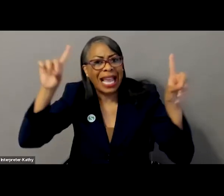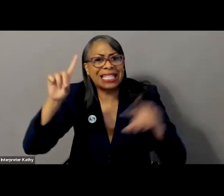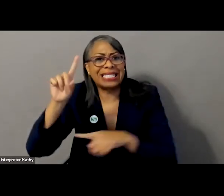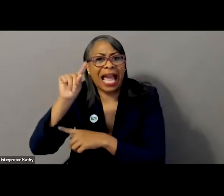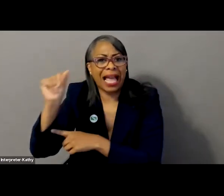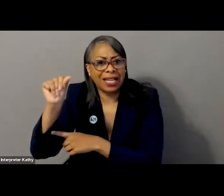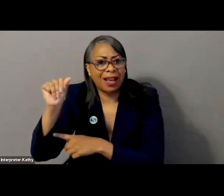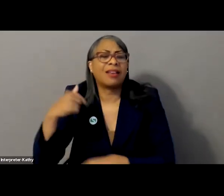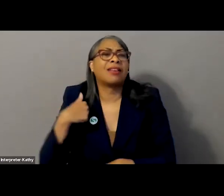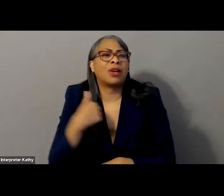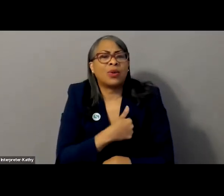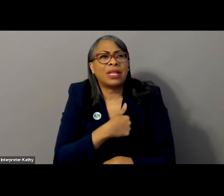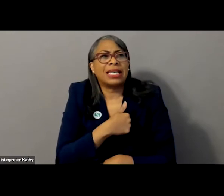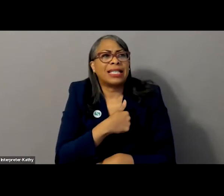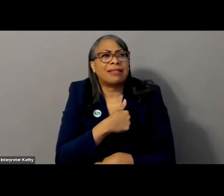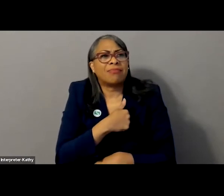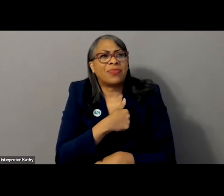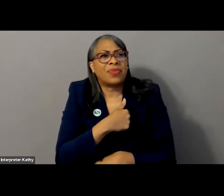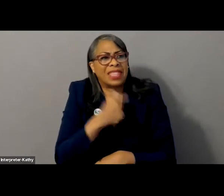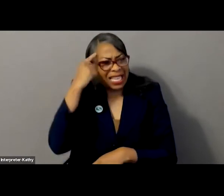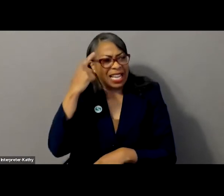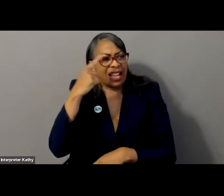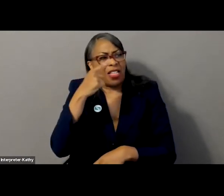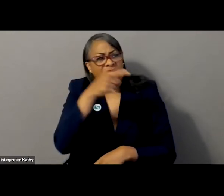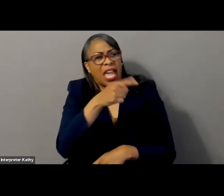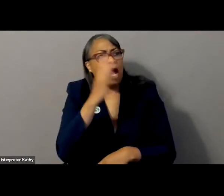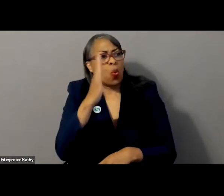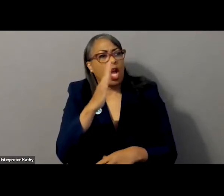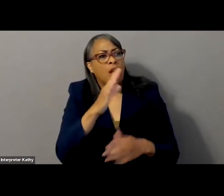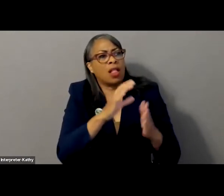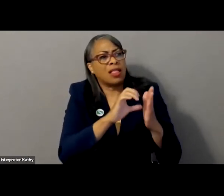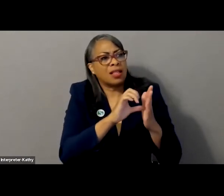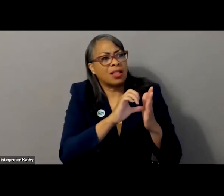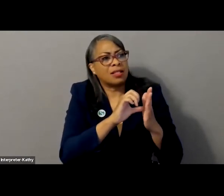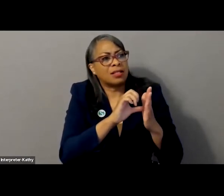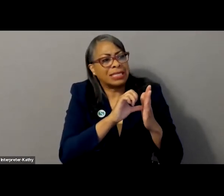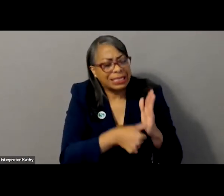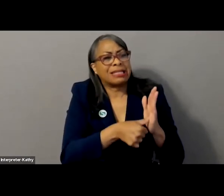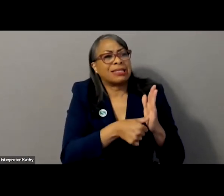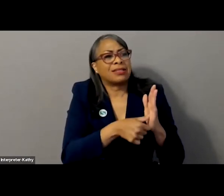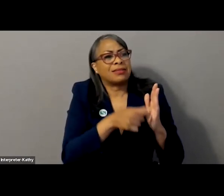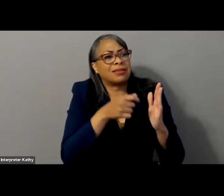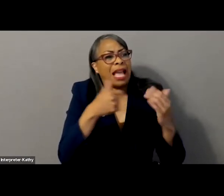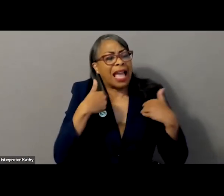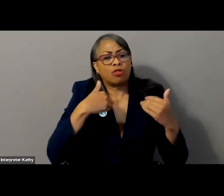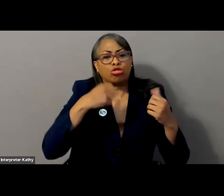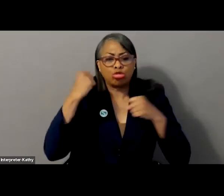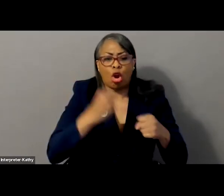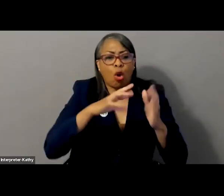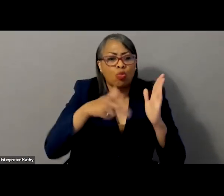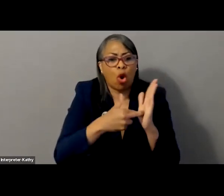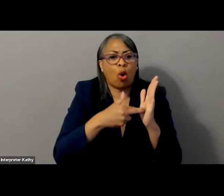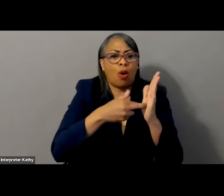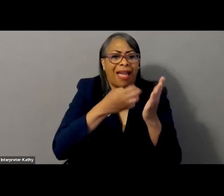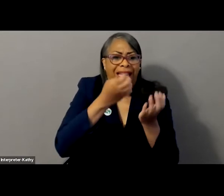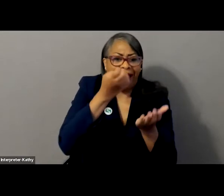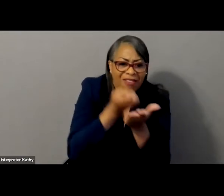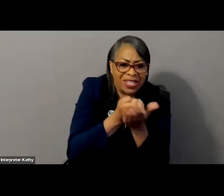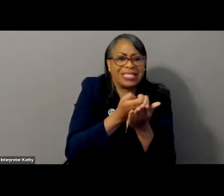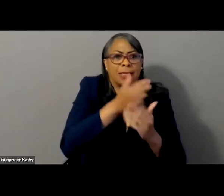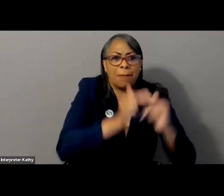We think they're going to insist on having a strong role in evidence building. We think that they're going to have to